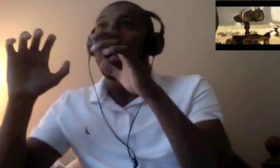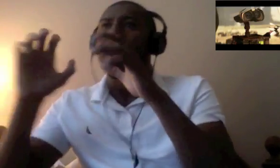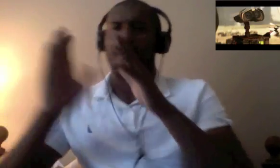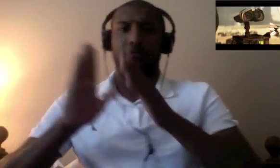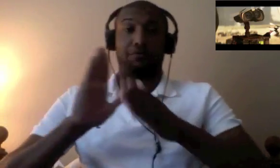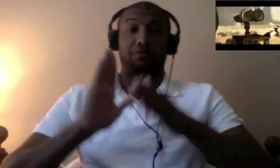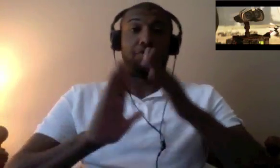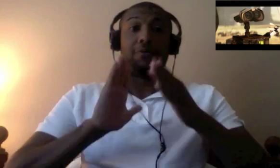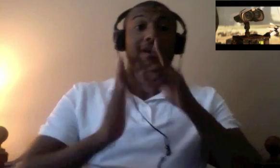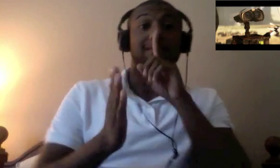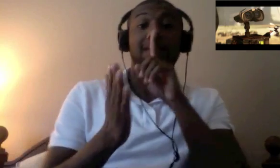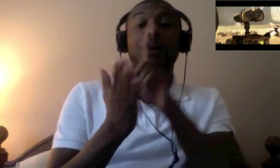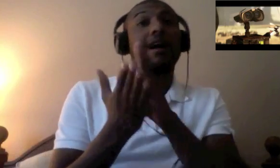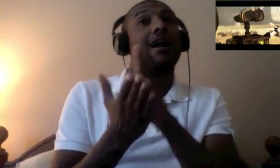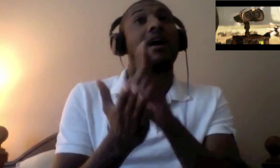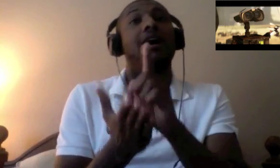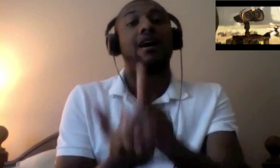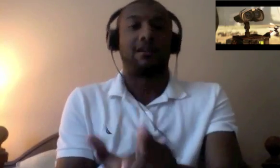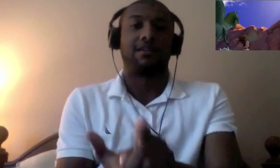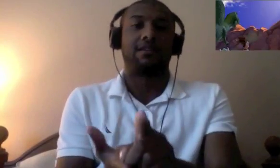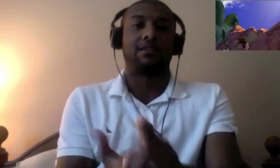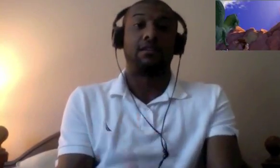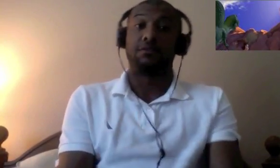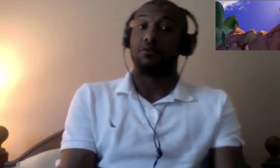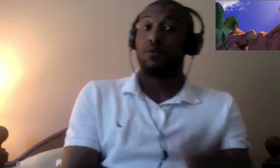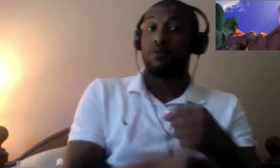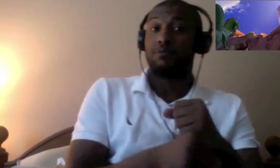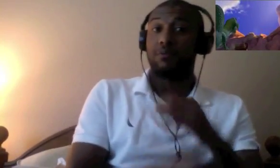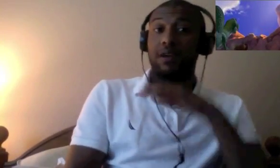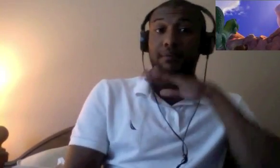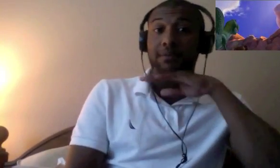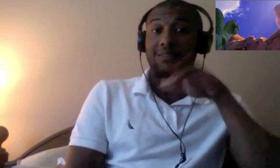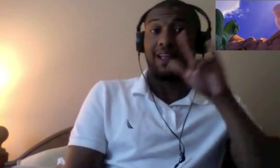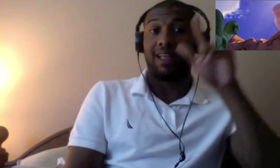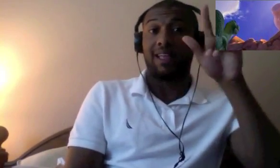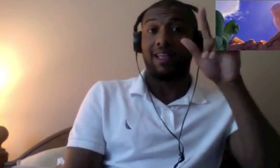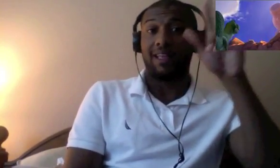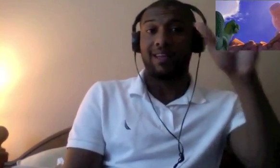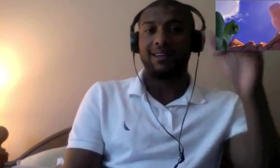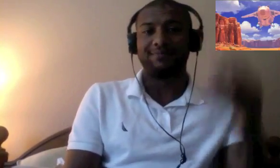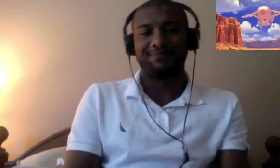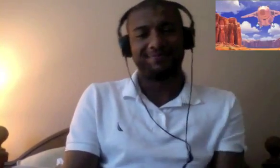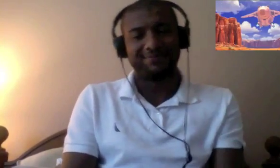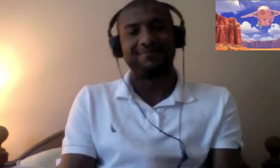that fall in love. We can even make pigs fly.